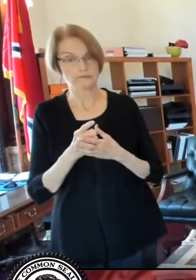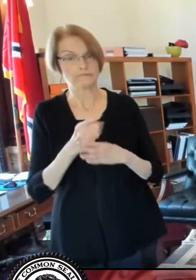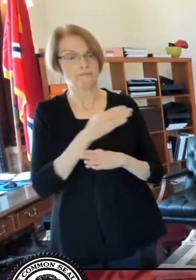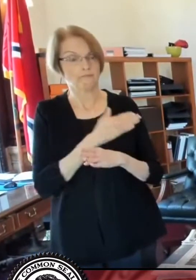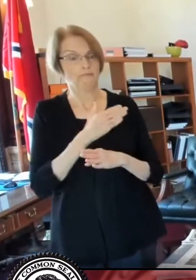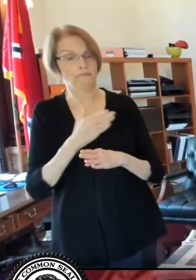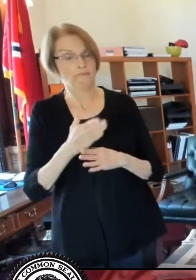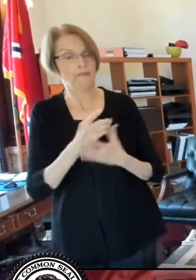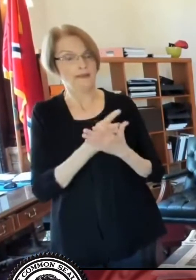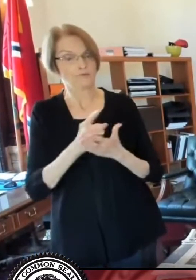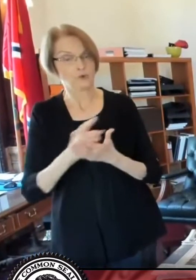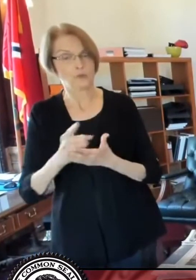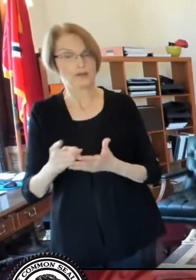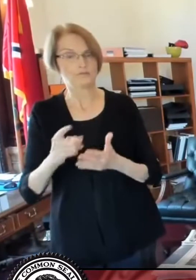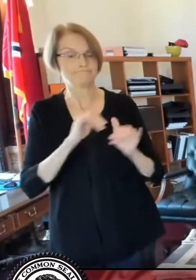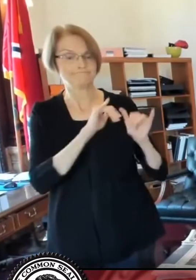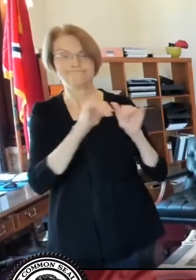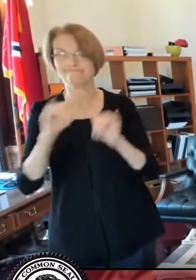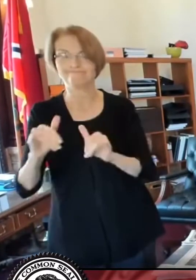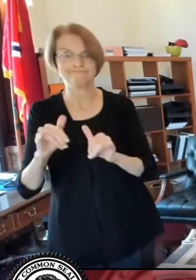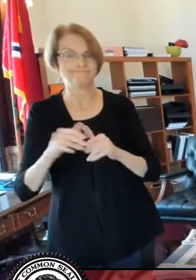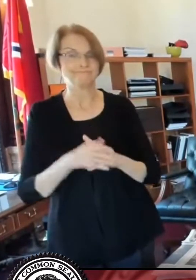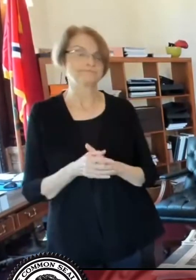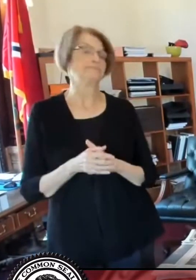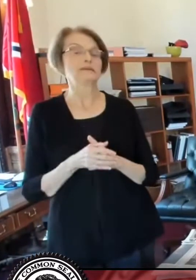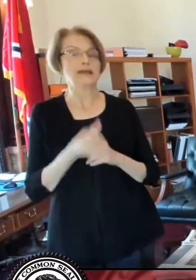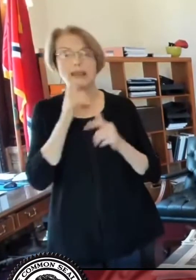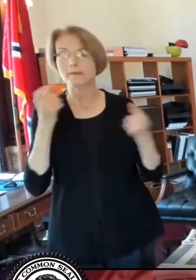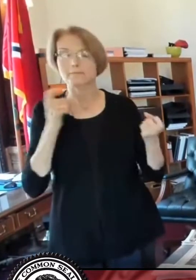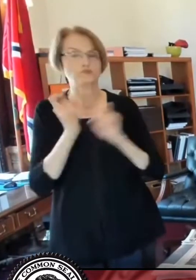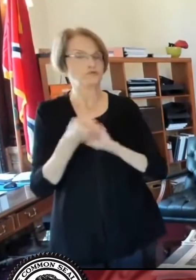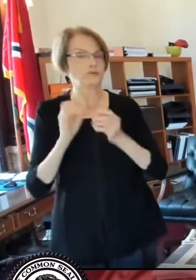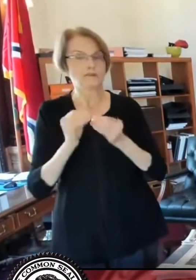So no big change there.